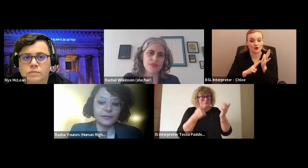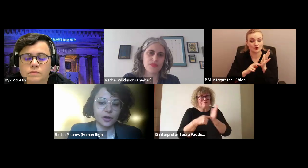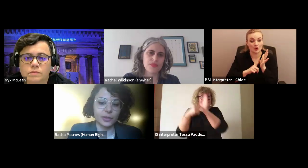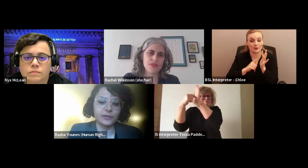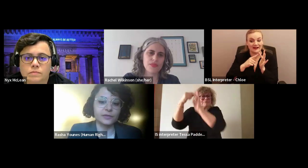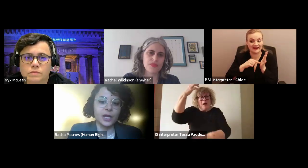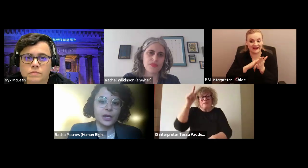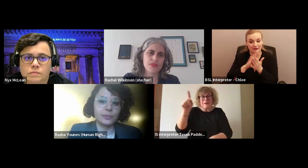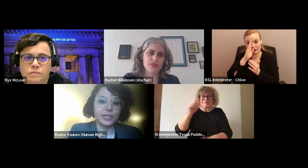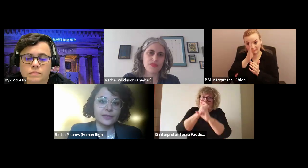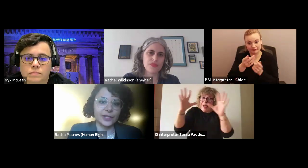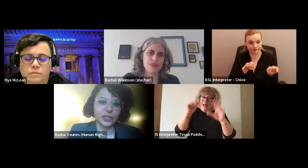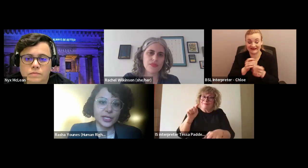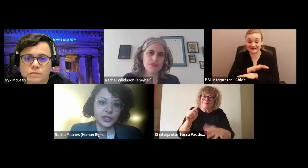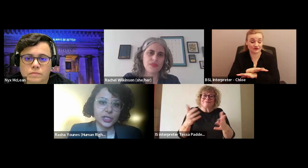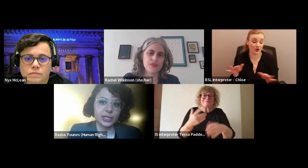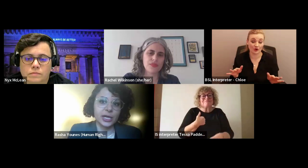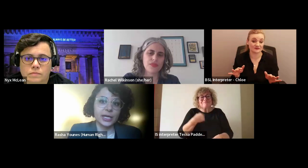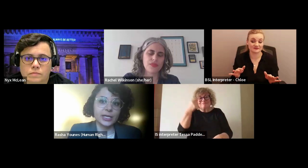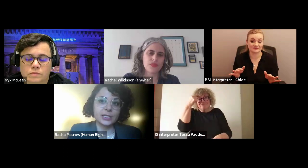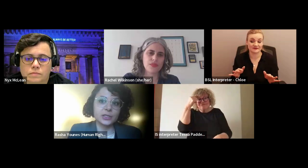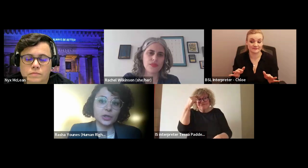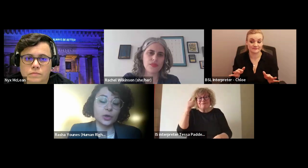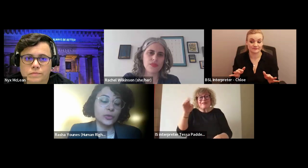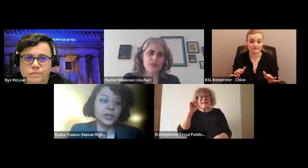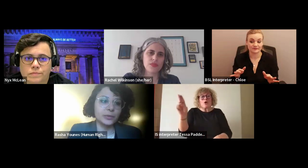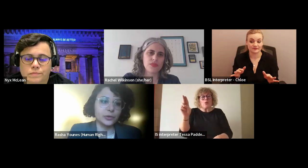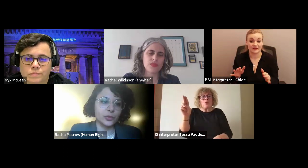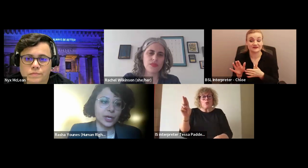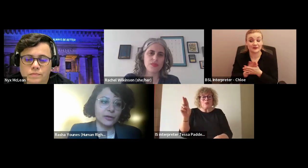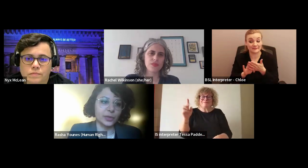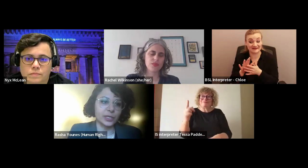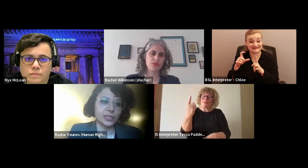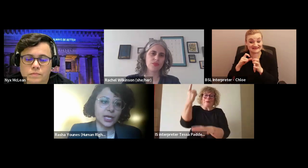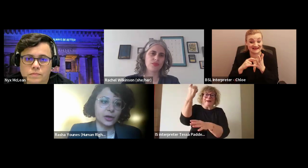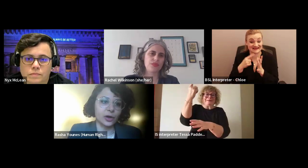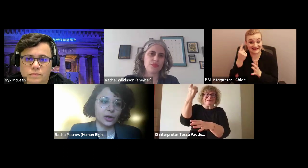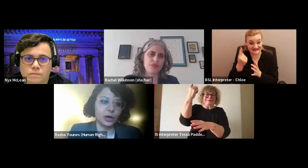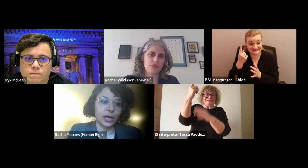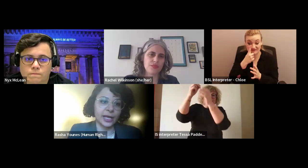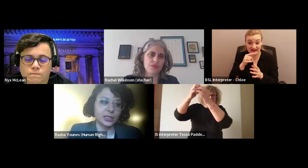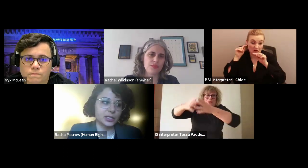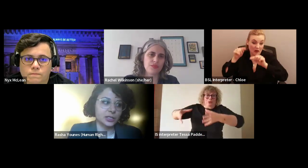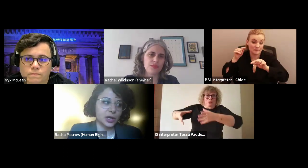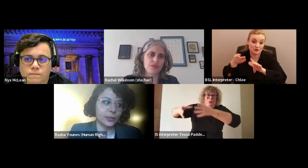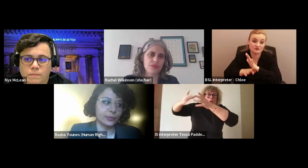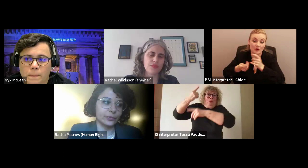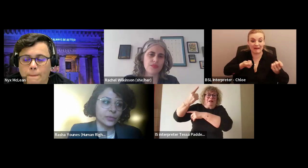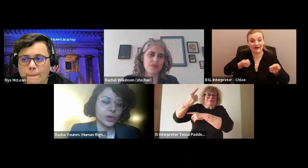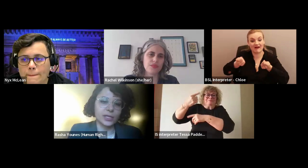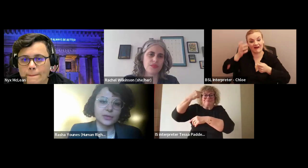despite being an affirmative piece of legislation, could be abused by governments that are